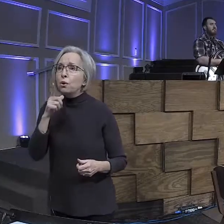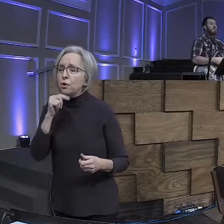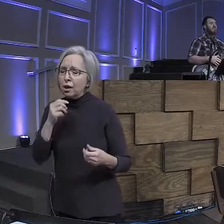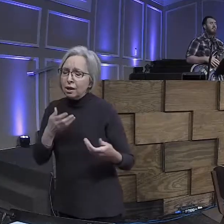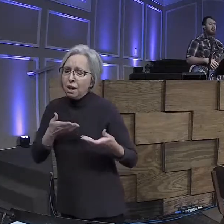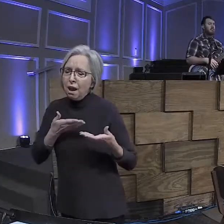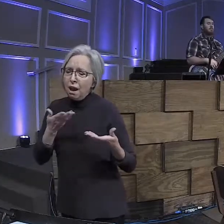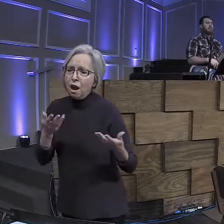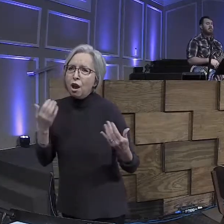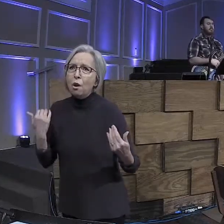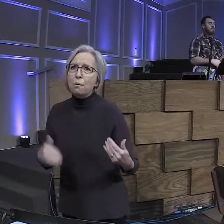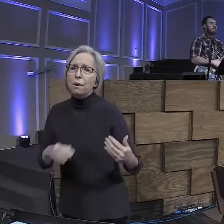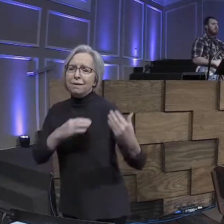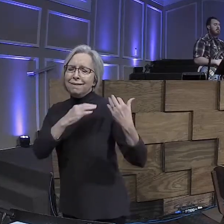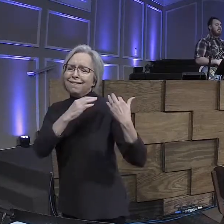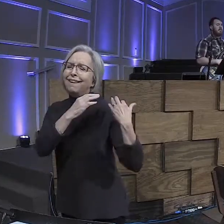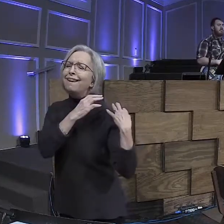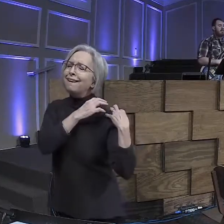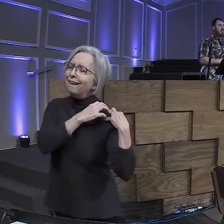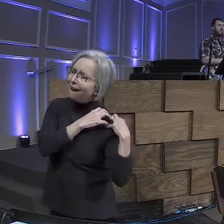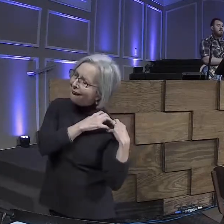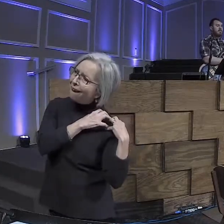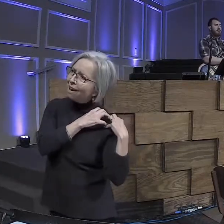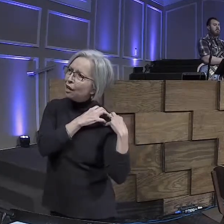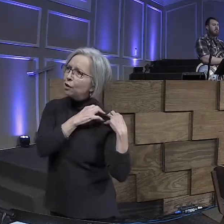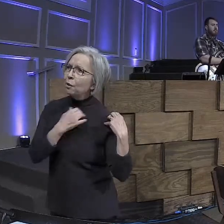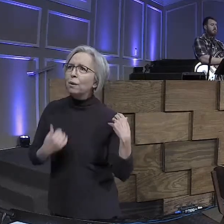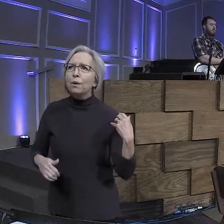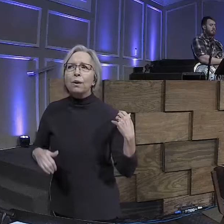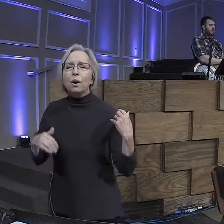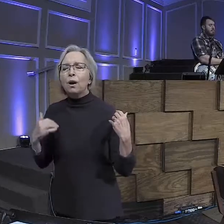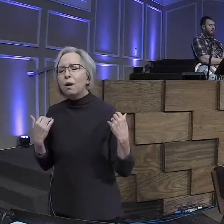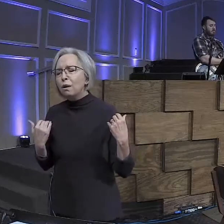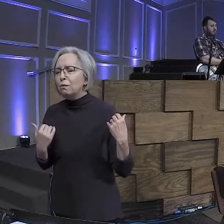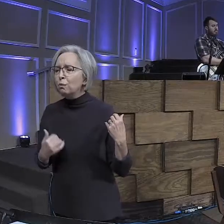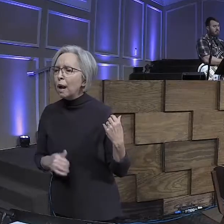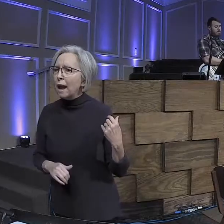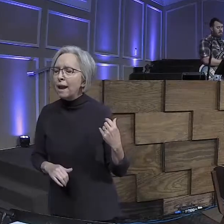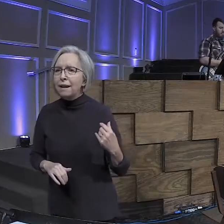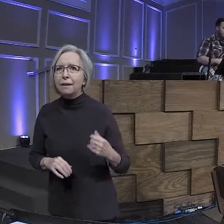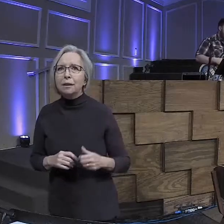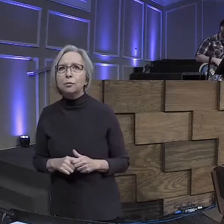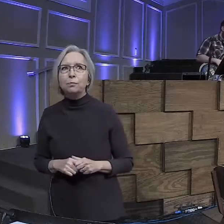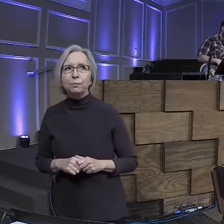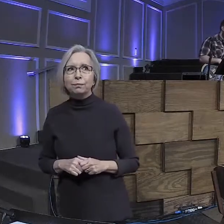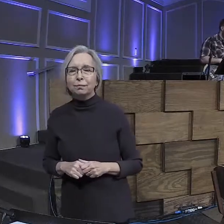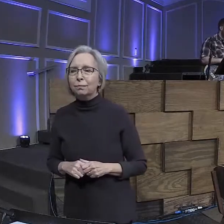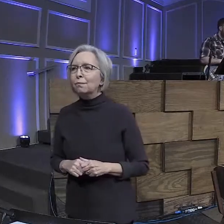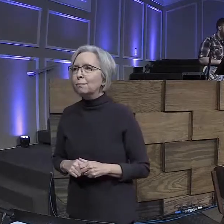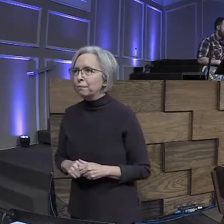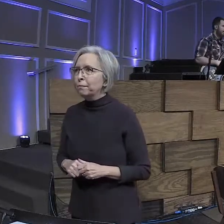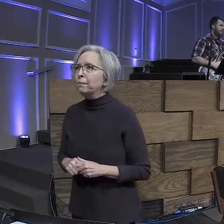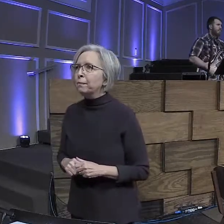Who could carry that kind of weight?